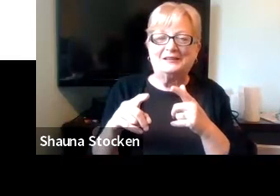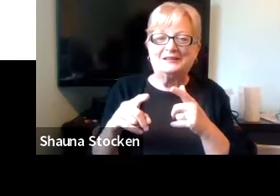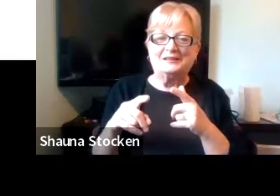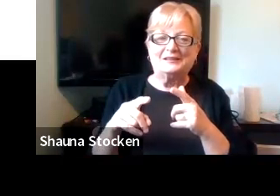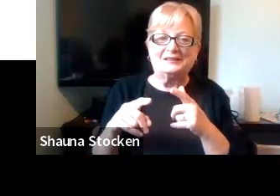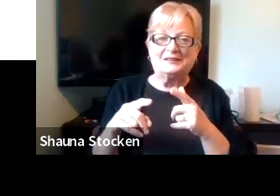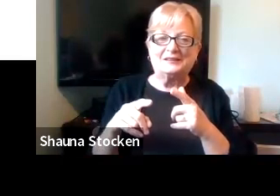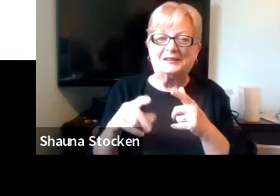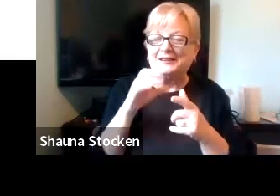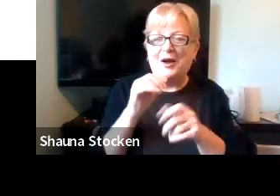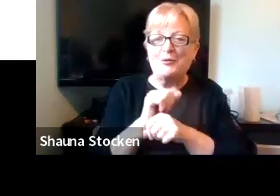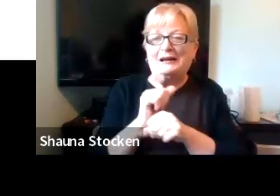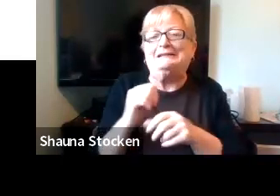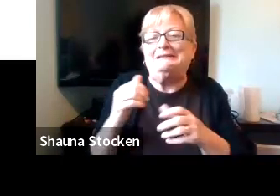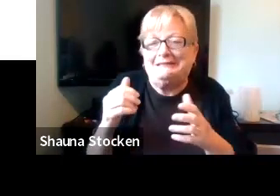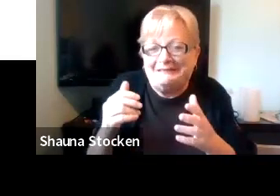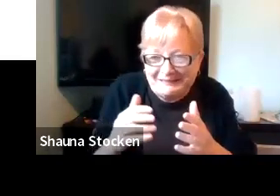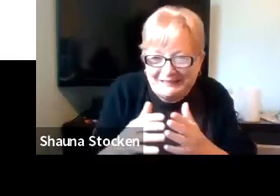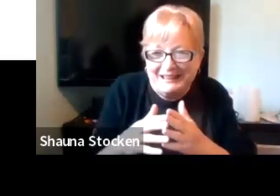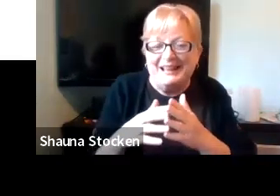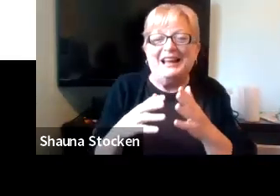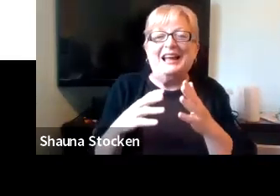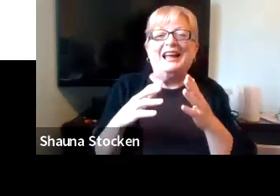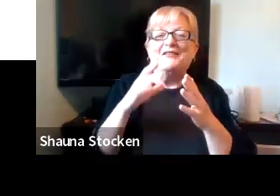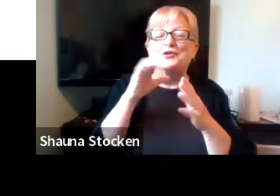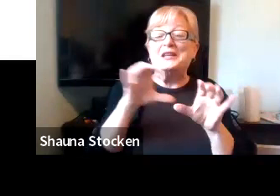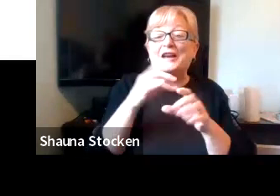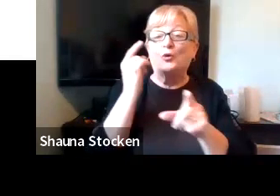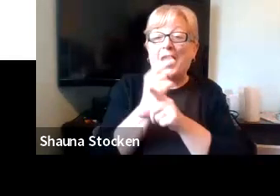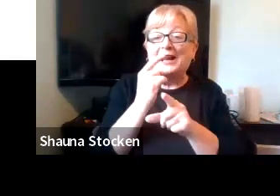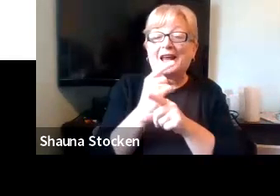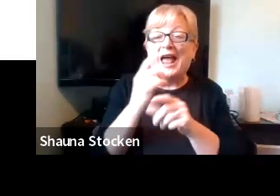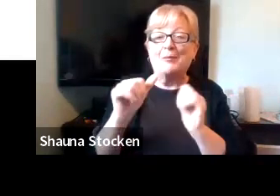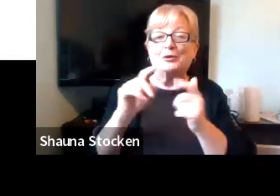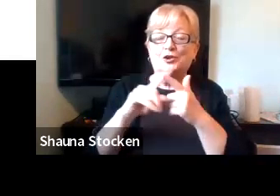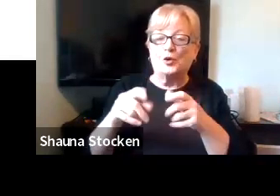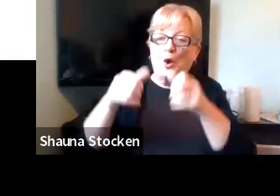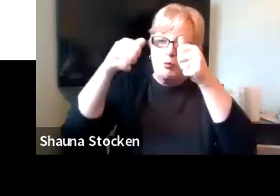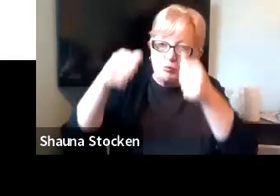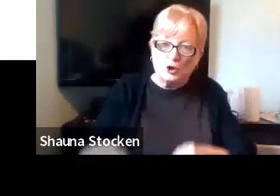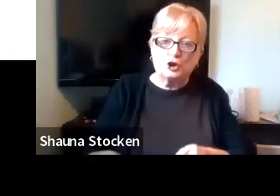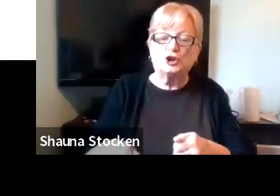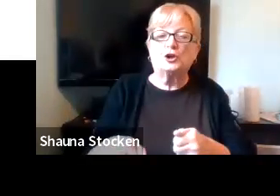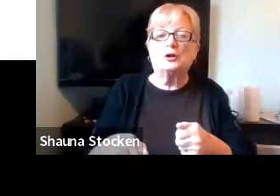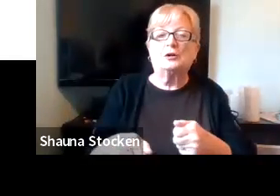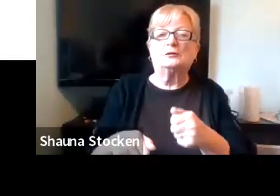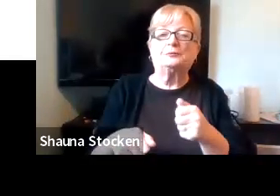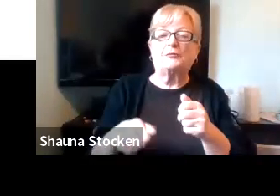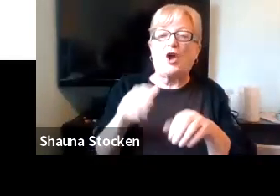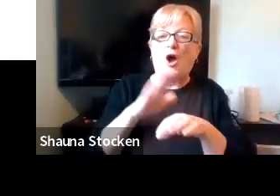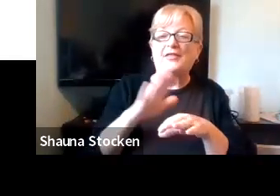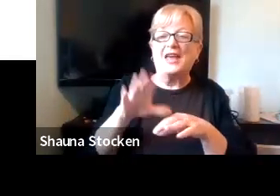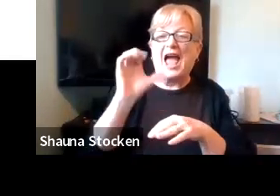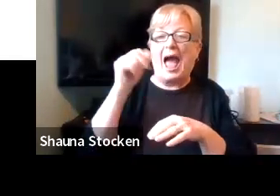Yeah, it's not working, but if you did it correctly, you would be able to just push down on that apple